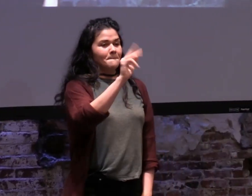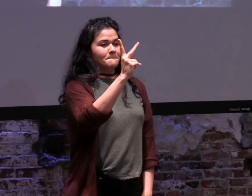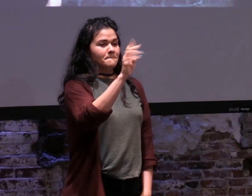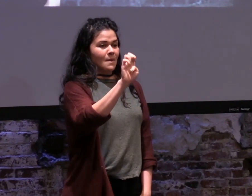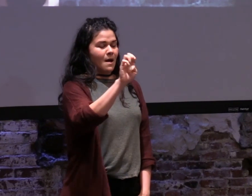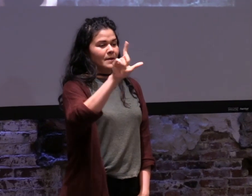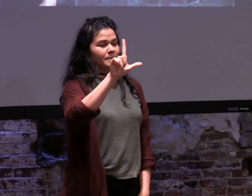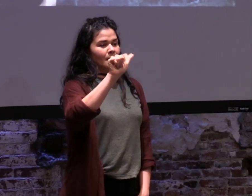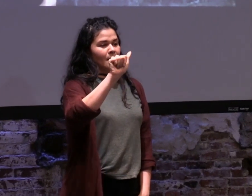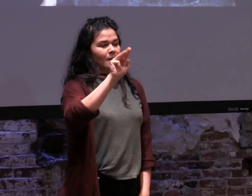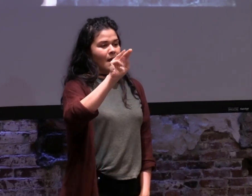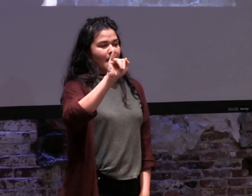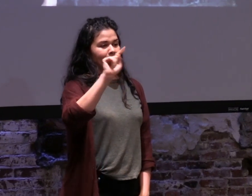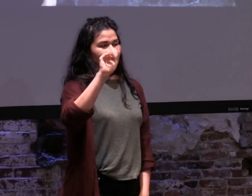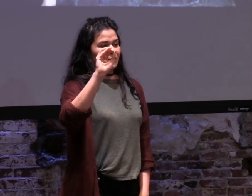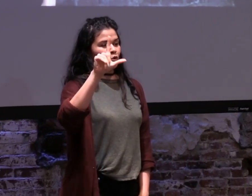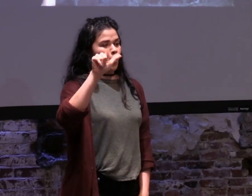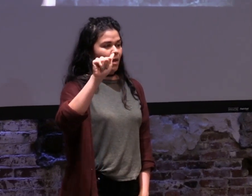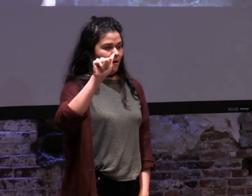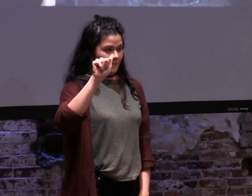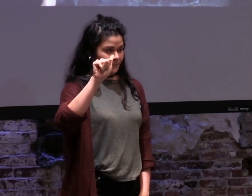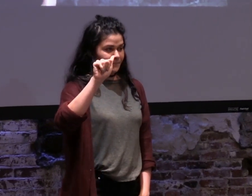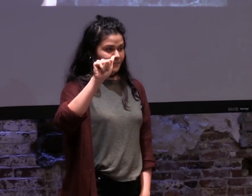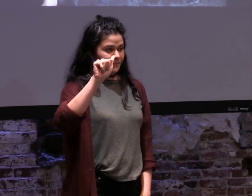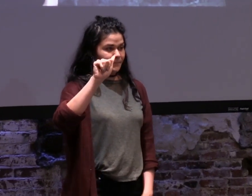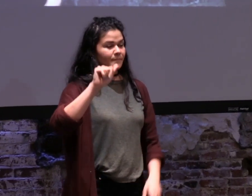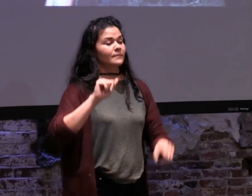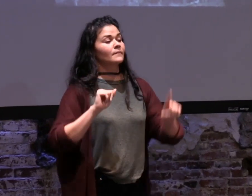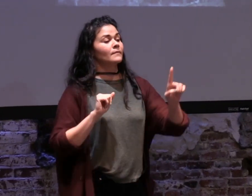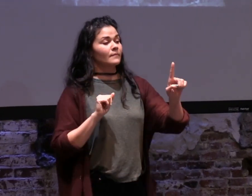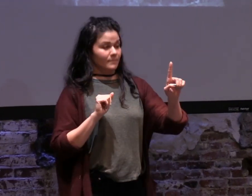represented. So Mike Lamatola.